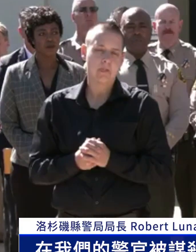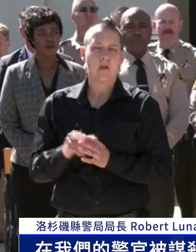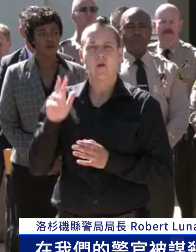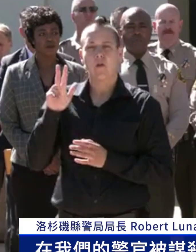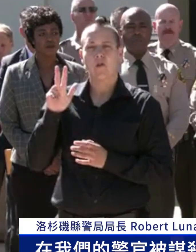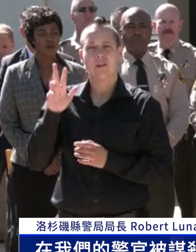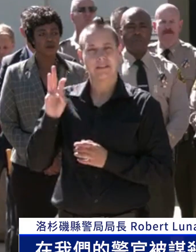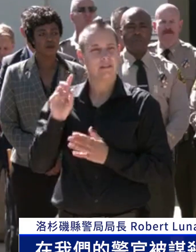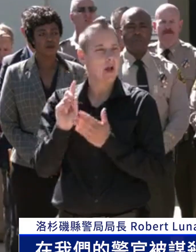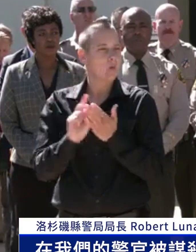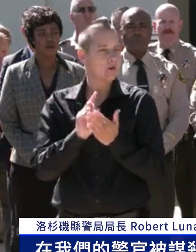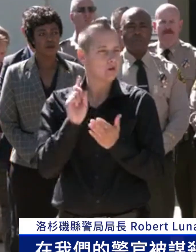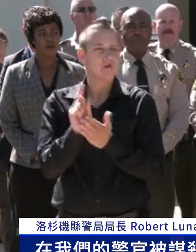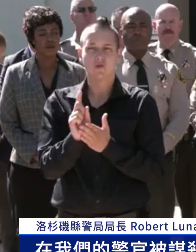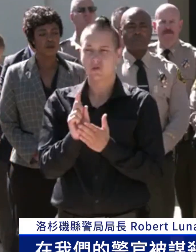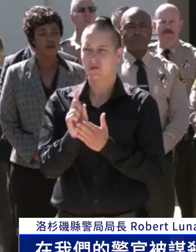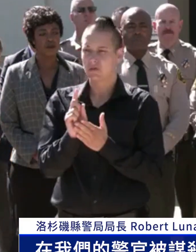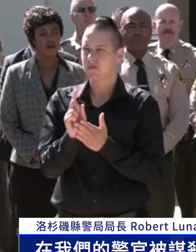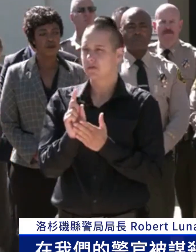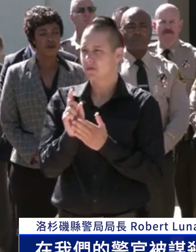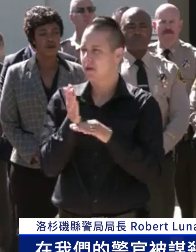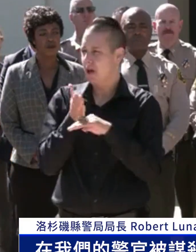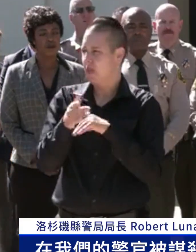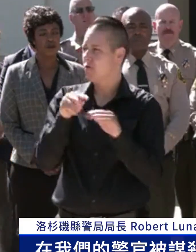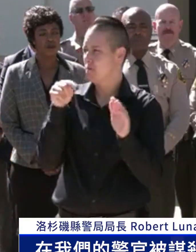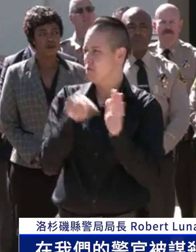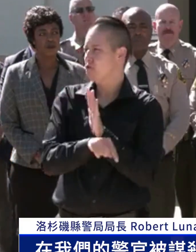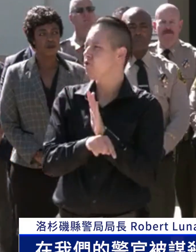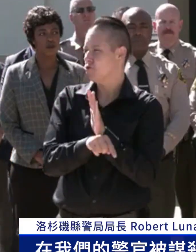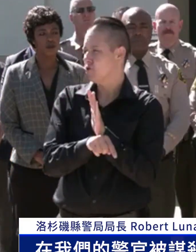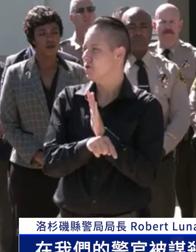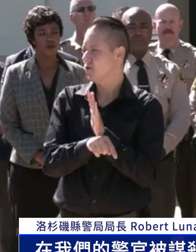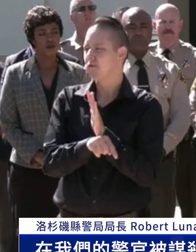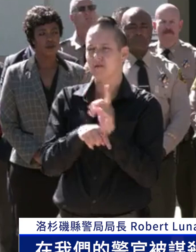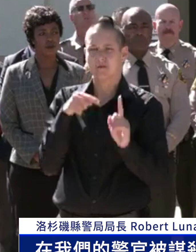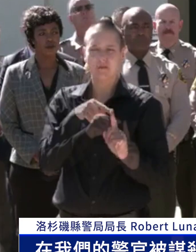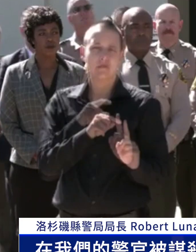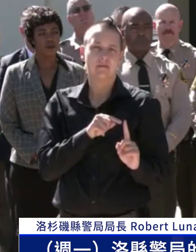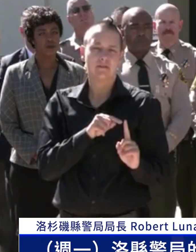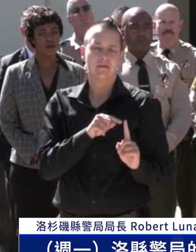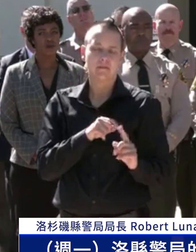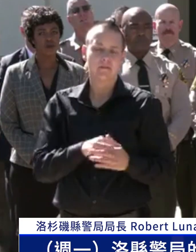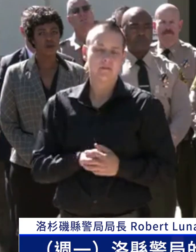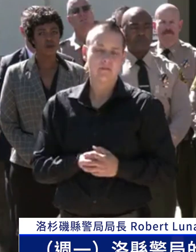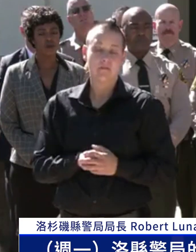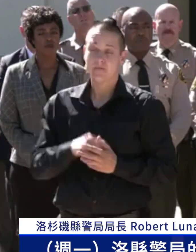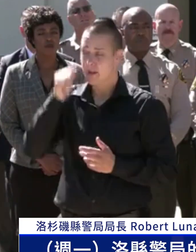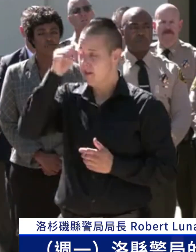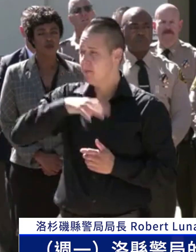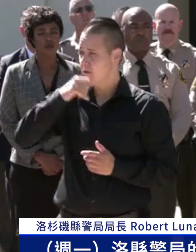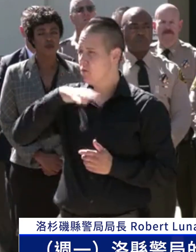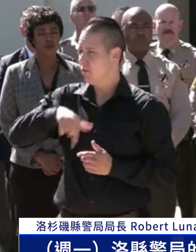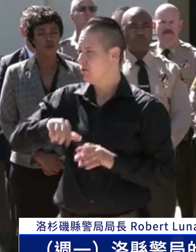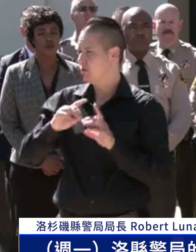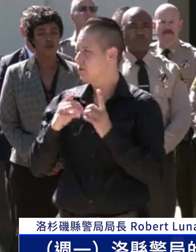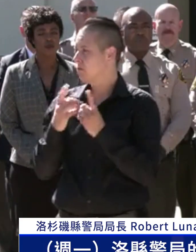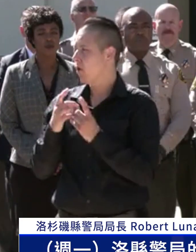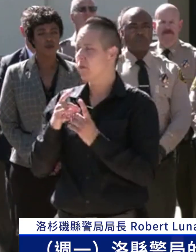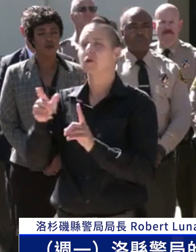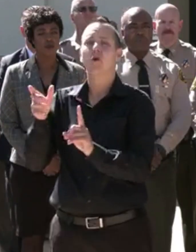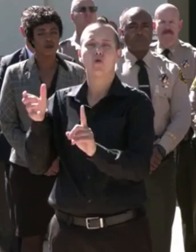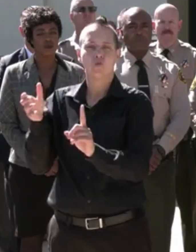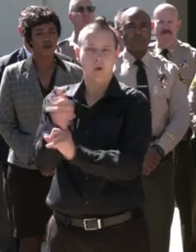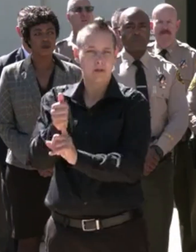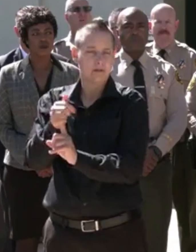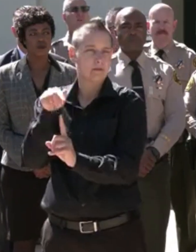36 hours after the murder of our deputy, the men and women of our department arrested